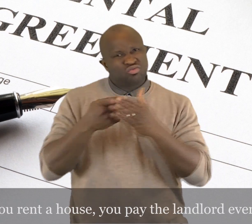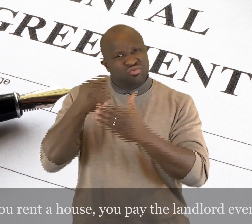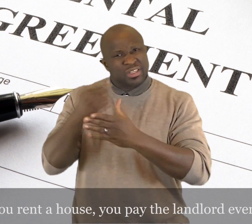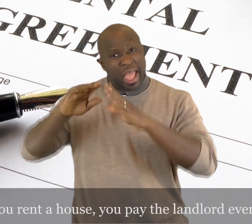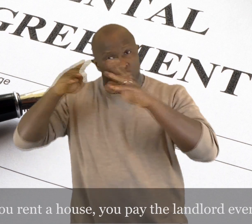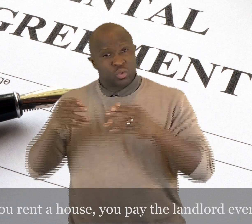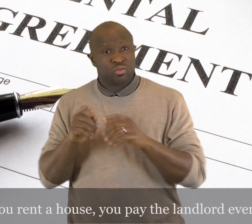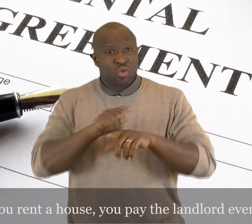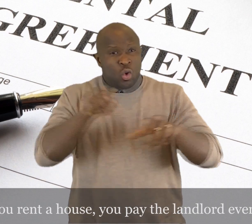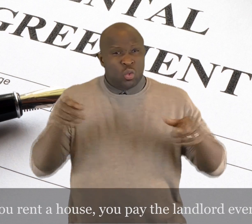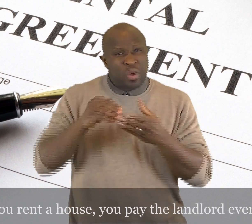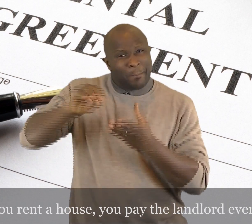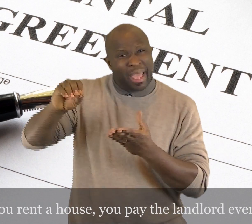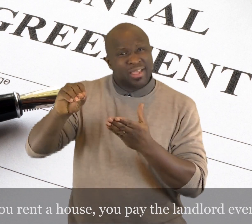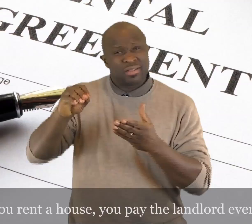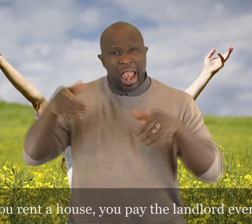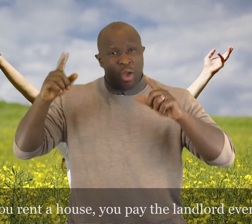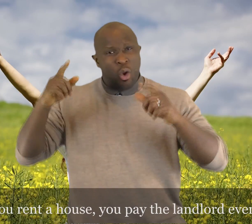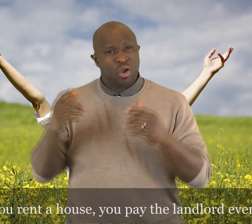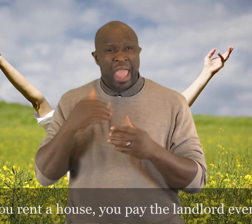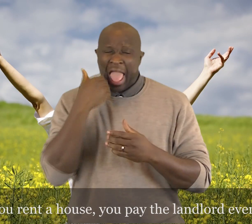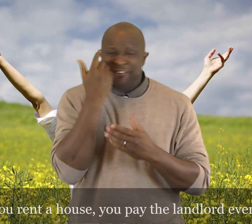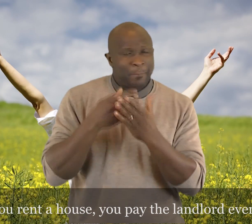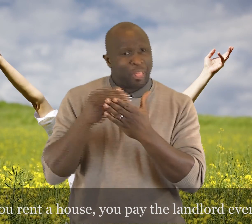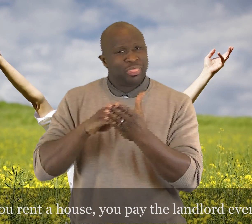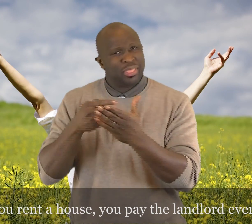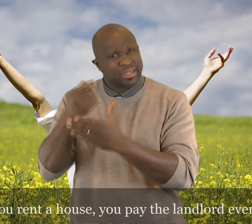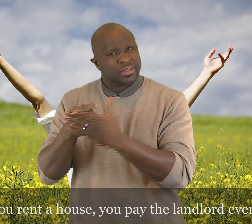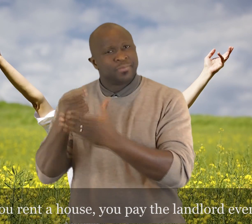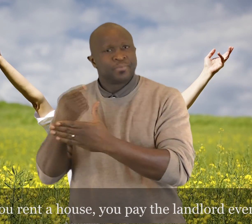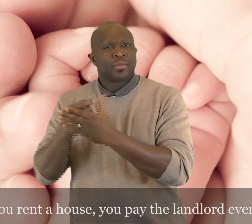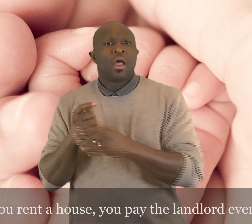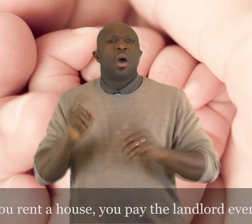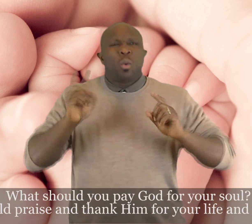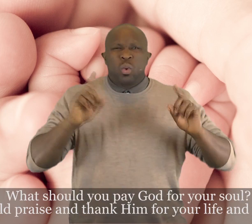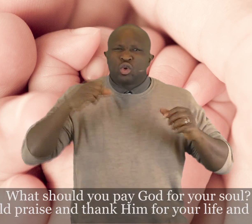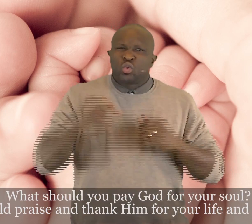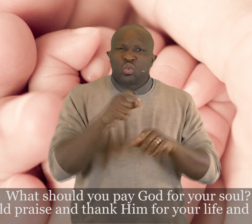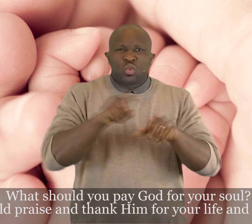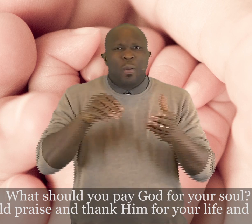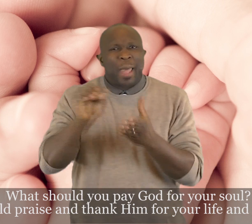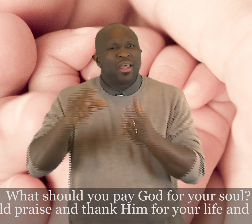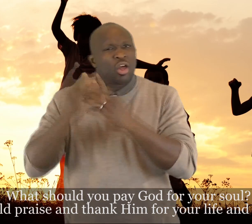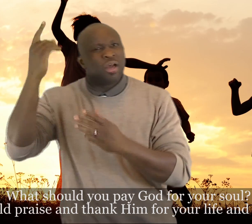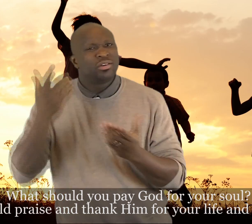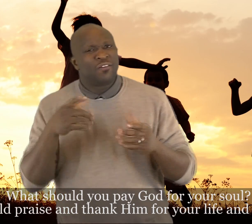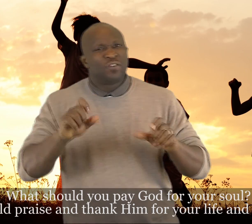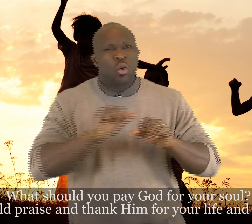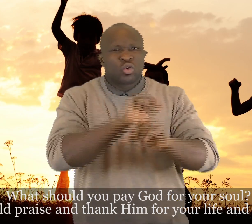rent for your body? Gratitude to God for the fact that you've been given life and